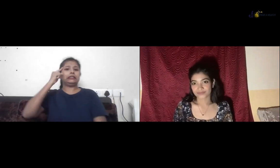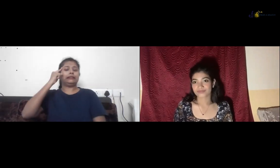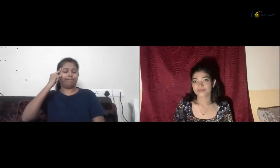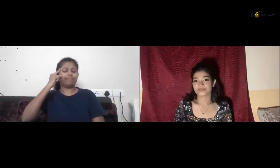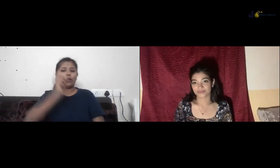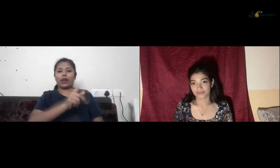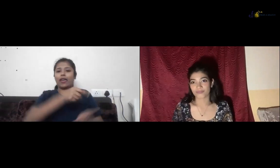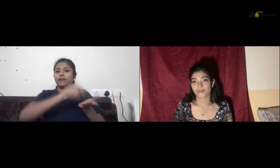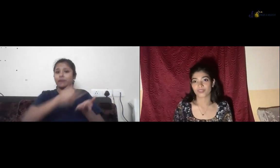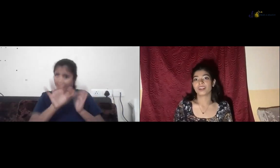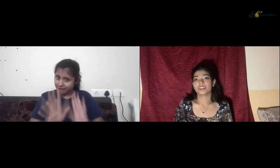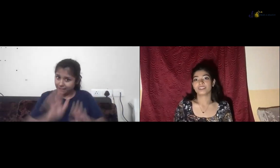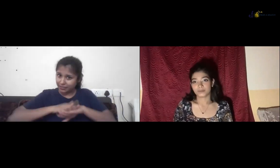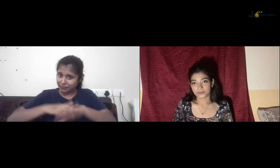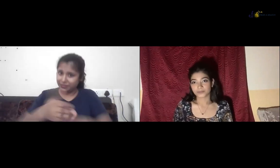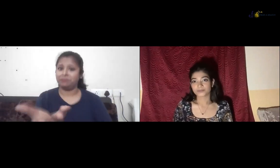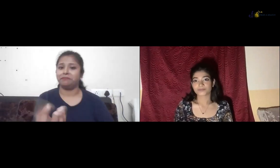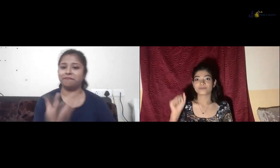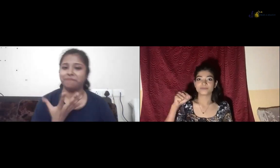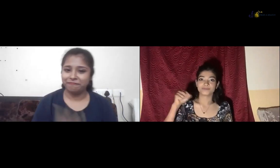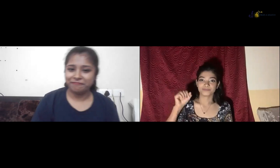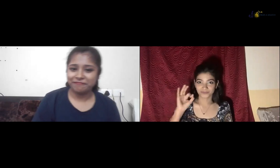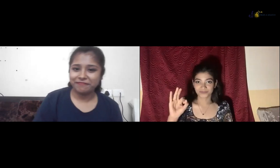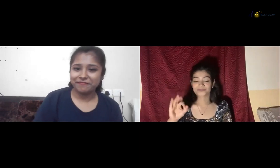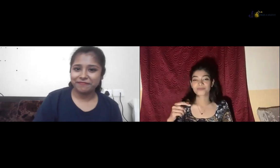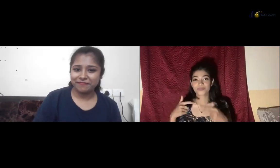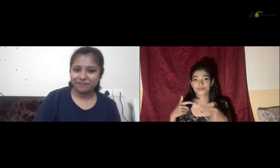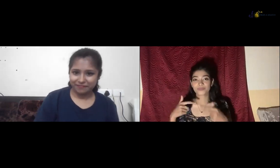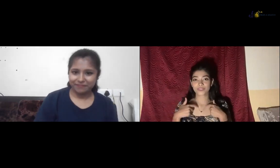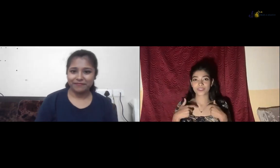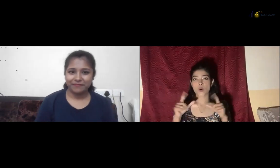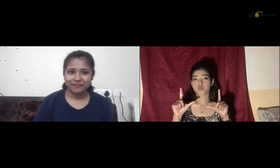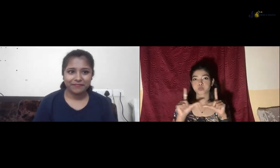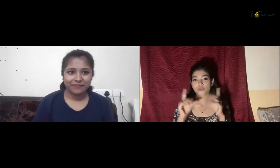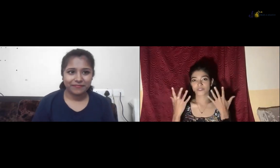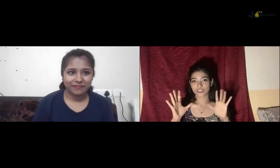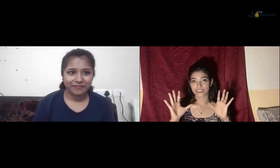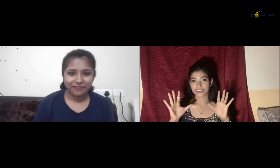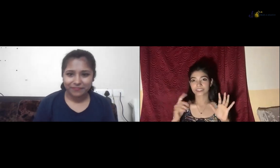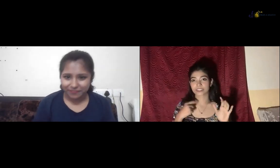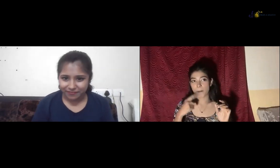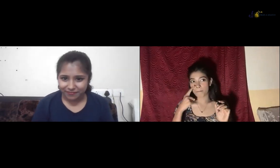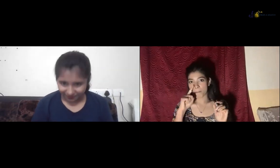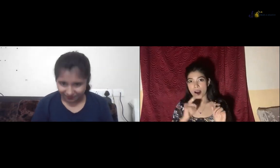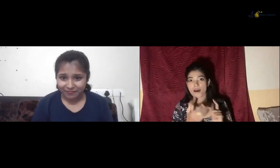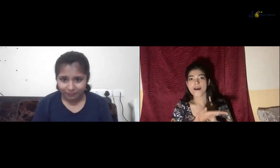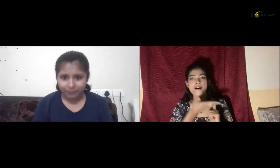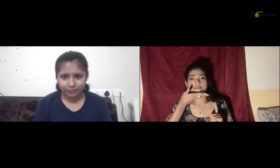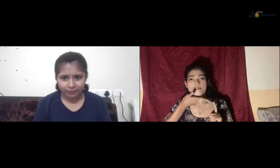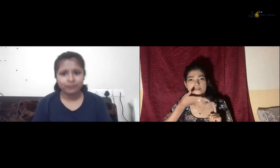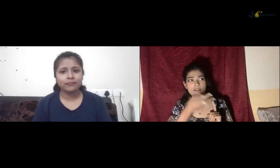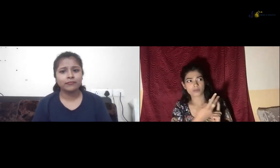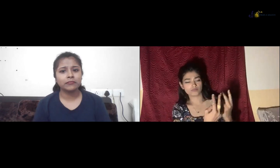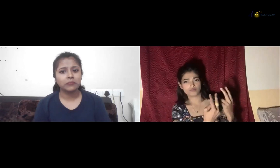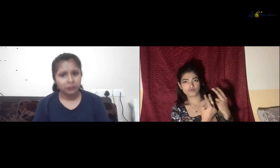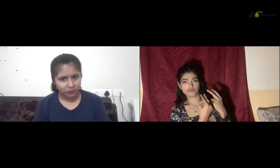So we have to give them reply. Have you any experience like this? Yes, I do have experience. I have already had the